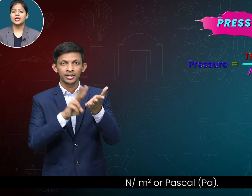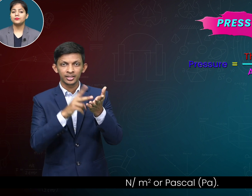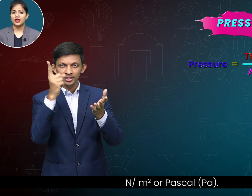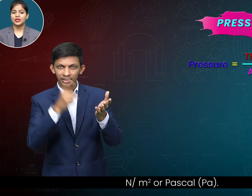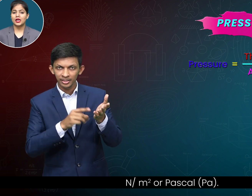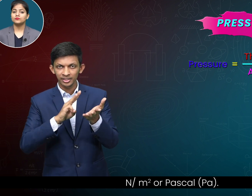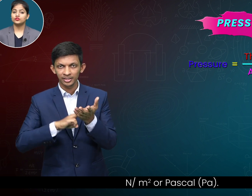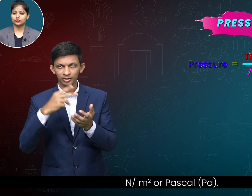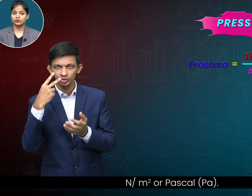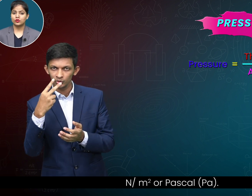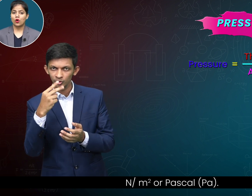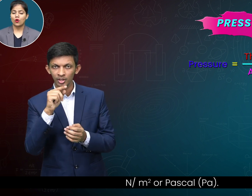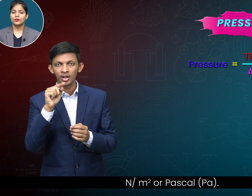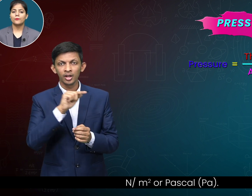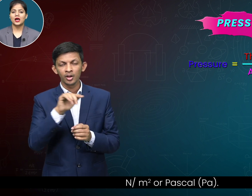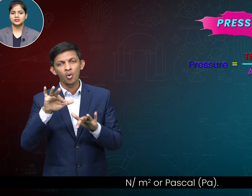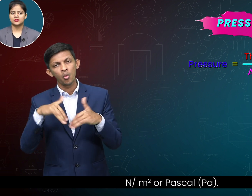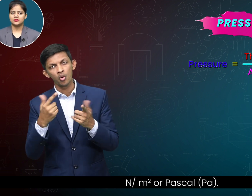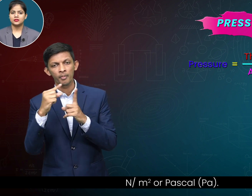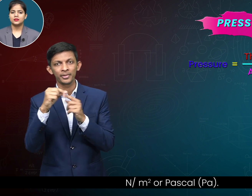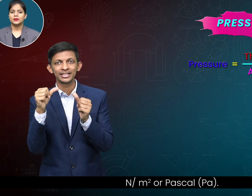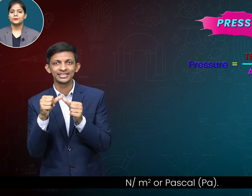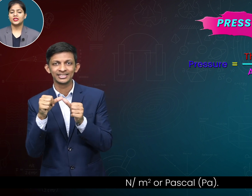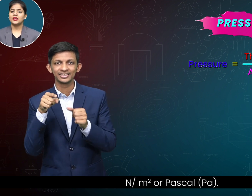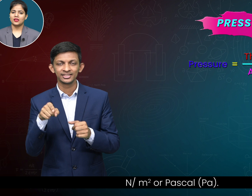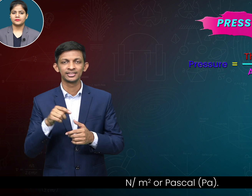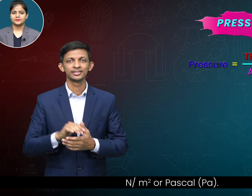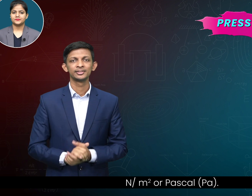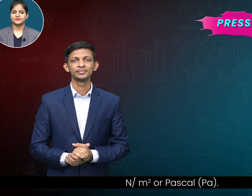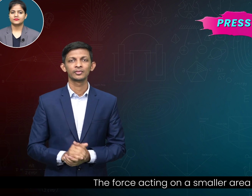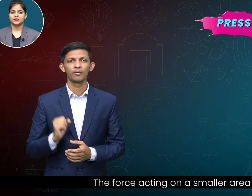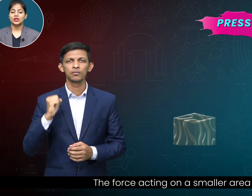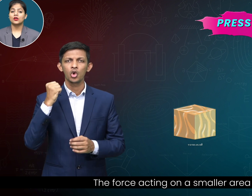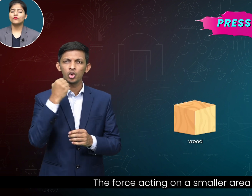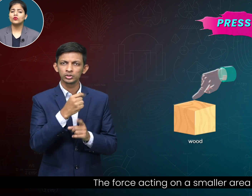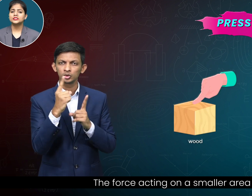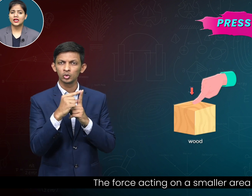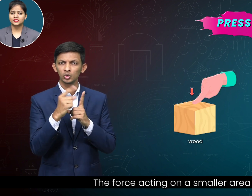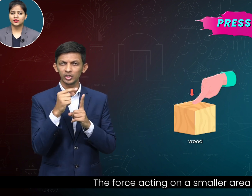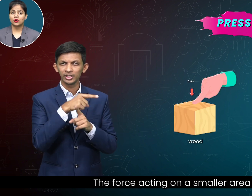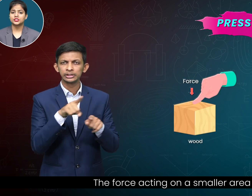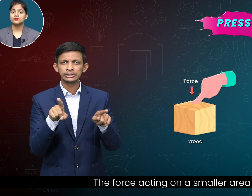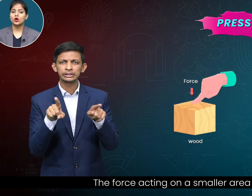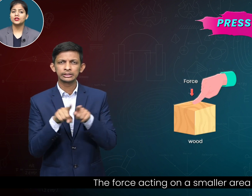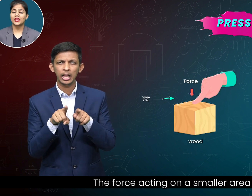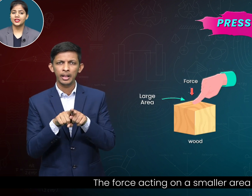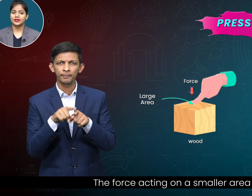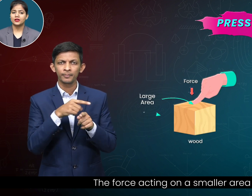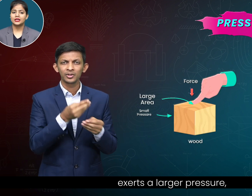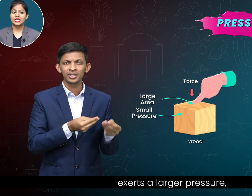Newton per meter square or Pascal, PA. The force acting on a smaller area